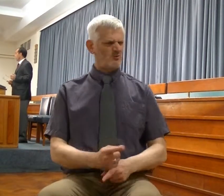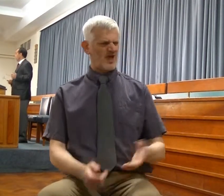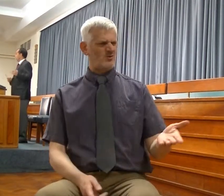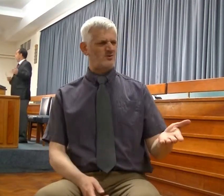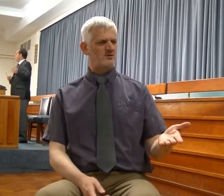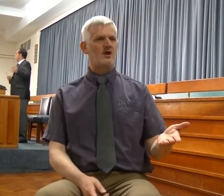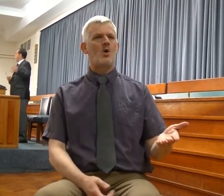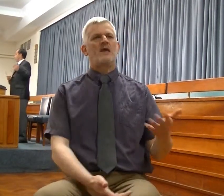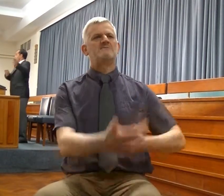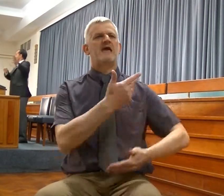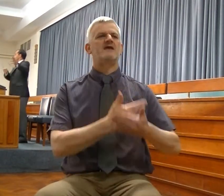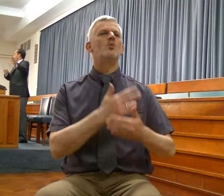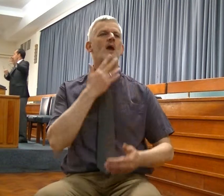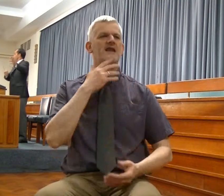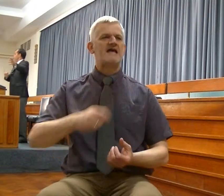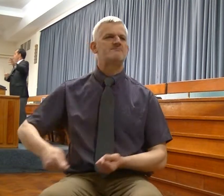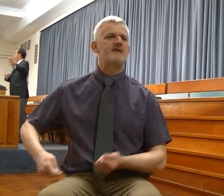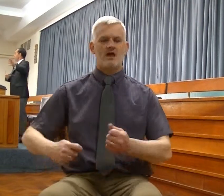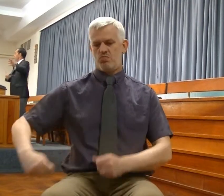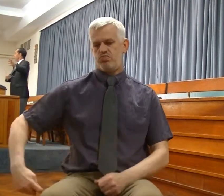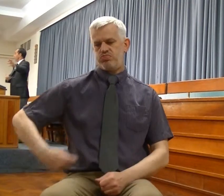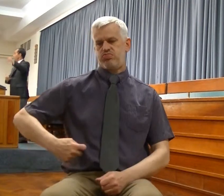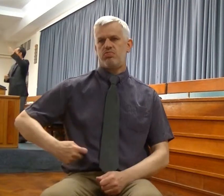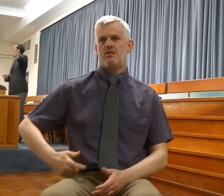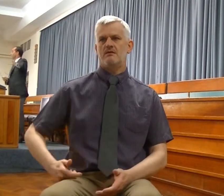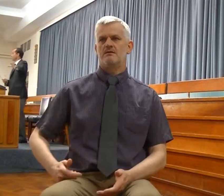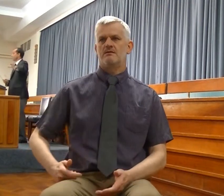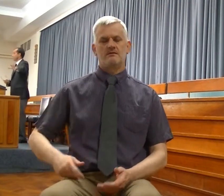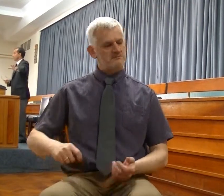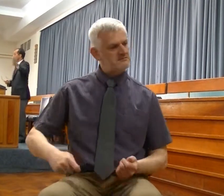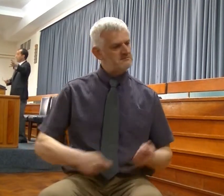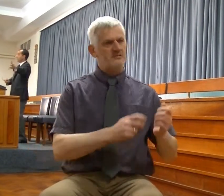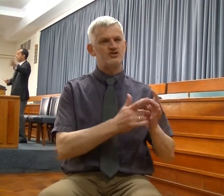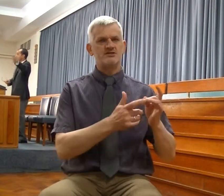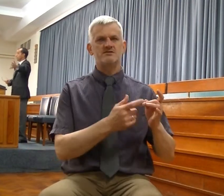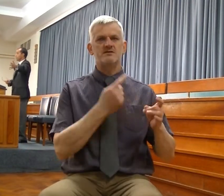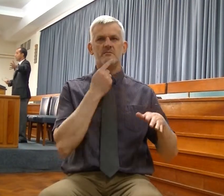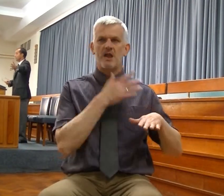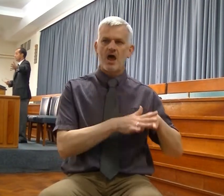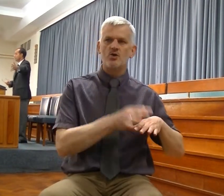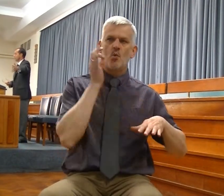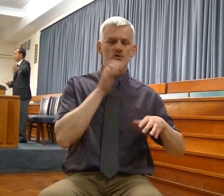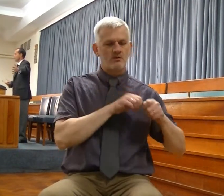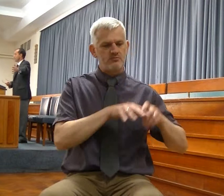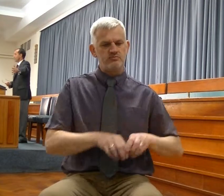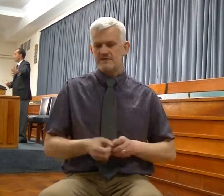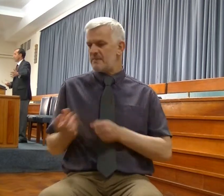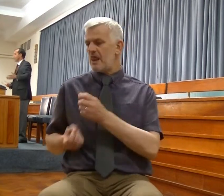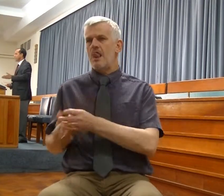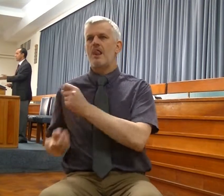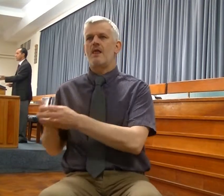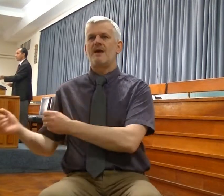Lord Jesus Christ, the blood and water which came out from him sprinkled that thief. Here he is, he was